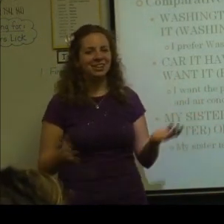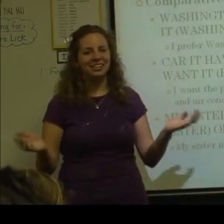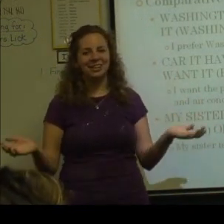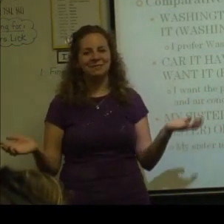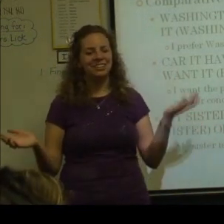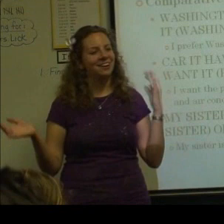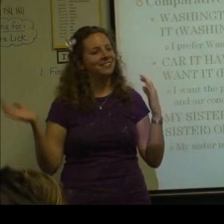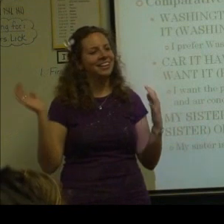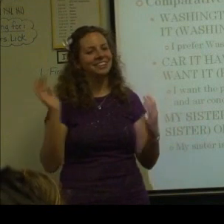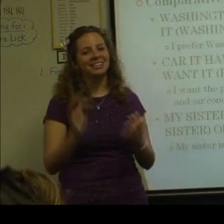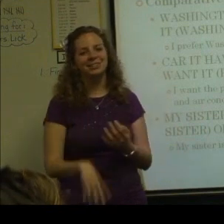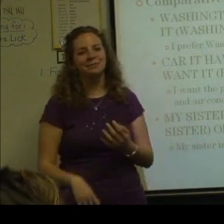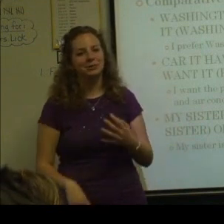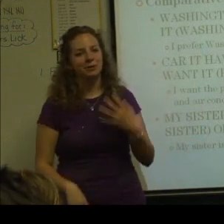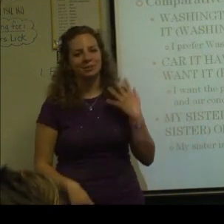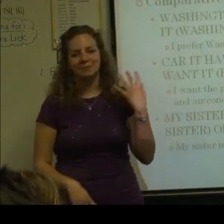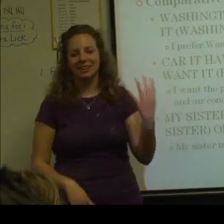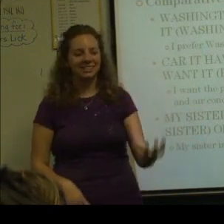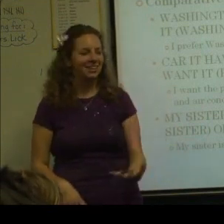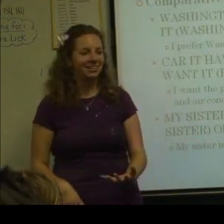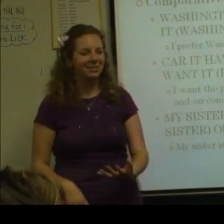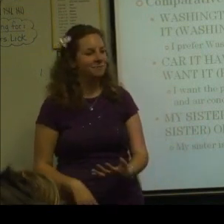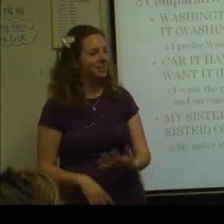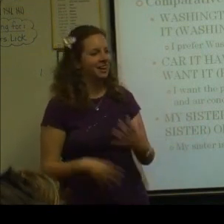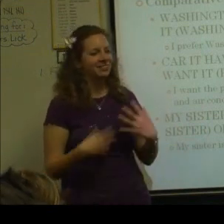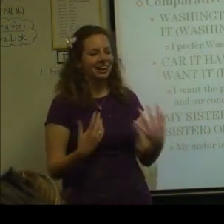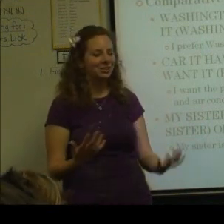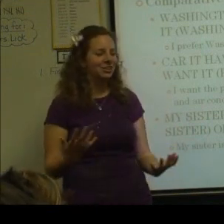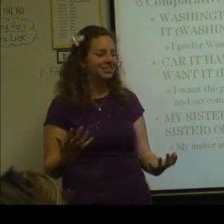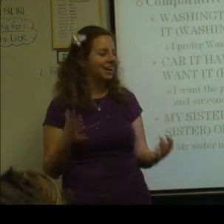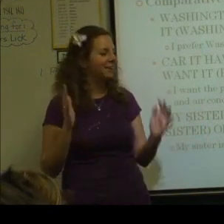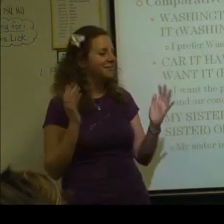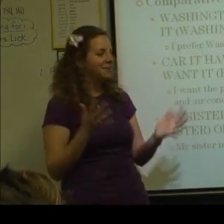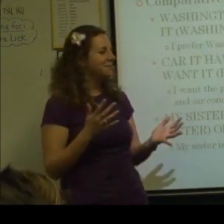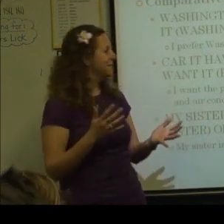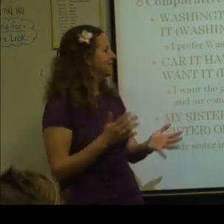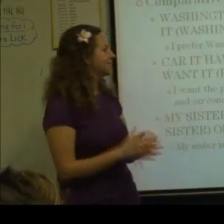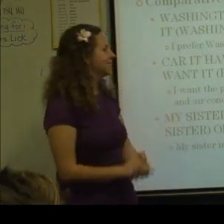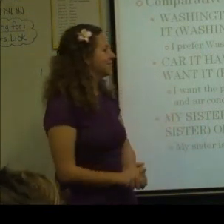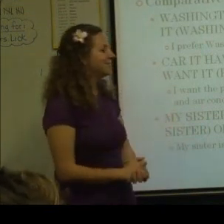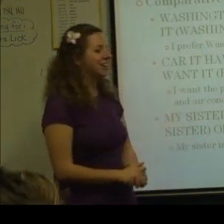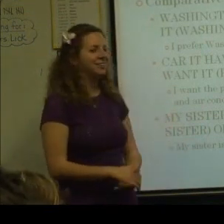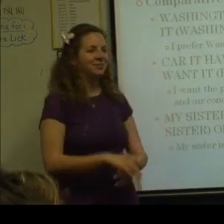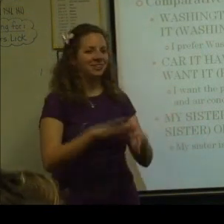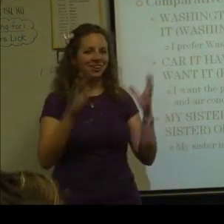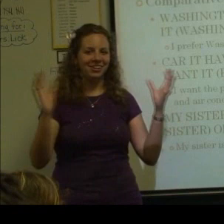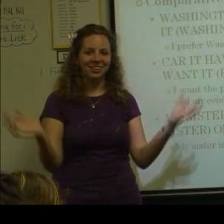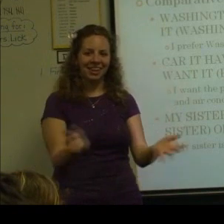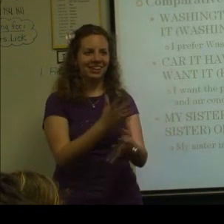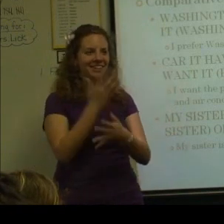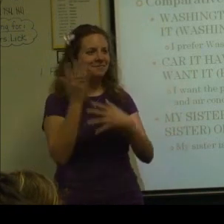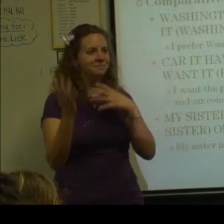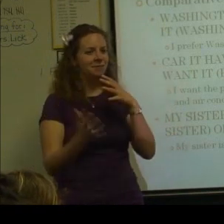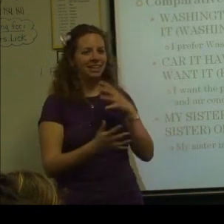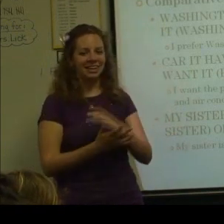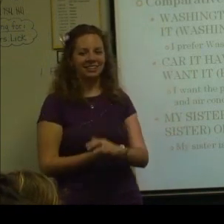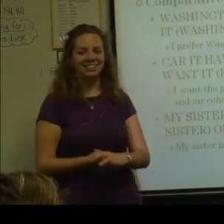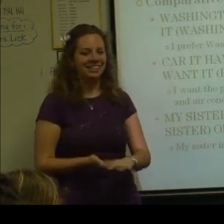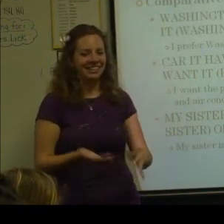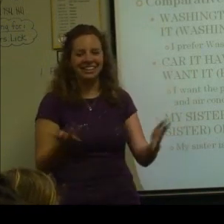change them, and then I was like, that's too much work to make it sound like something I would actually say. We're just going to leave it, and you can all, like, make it,